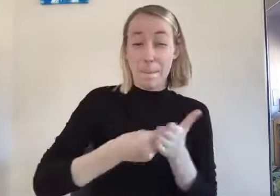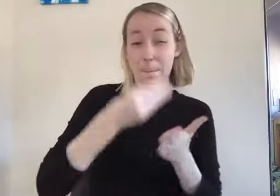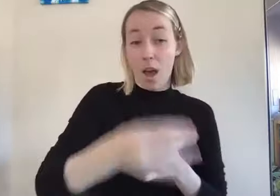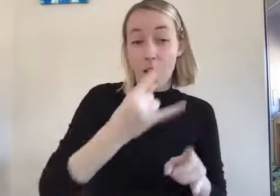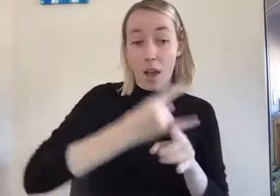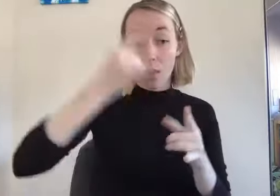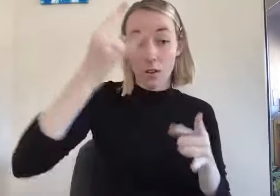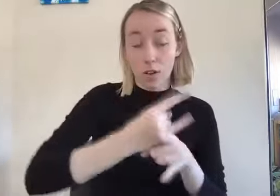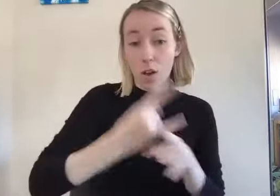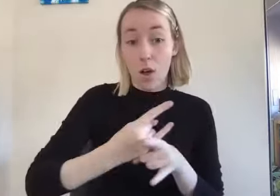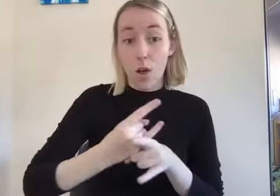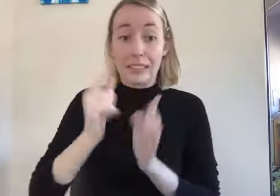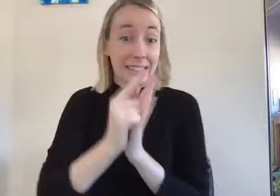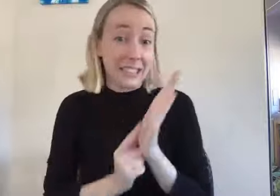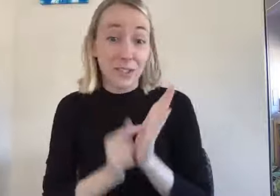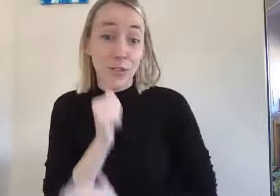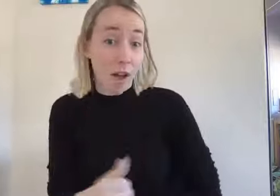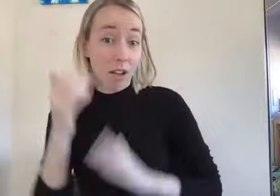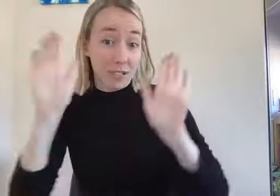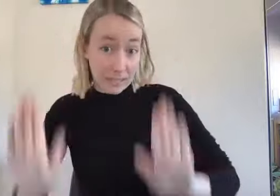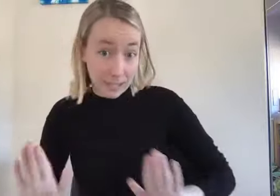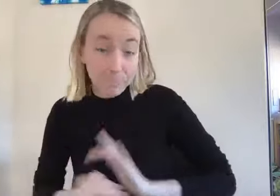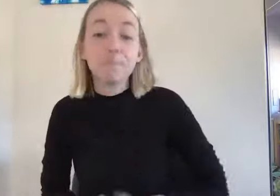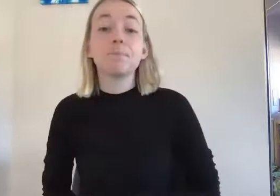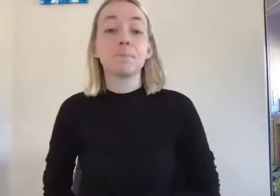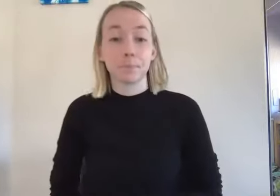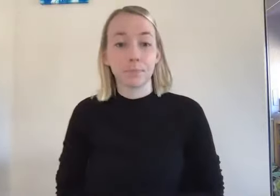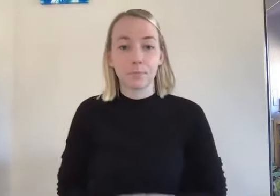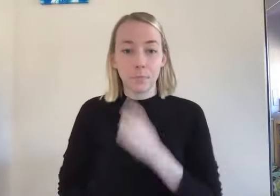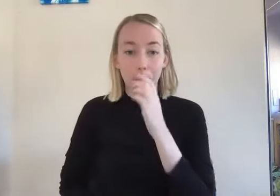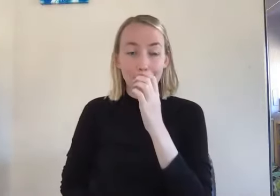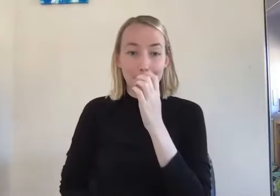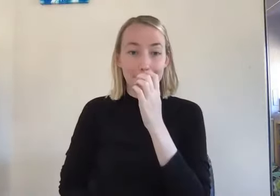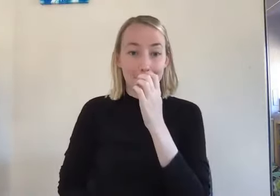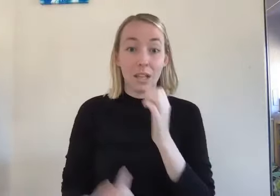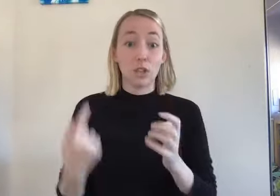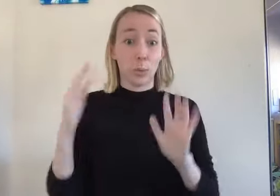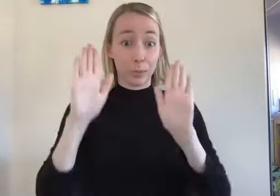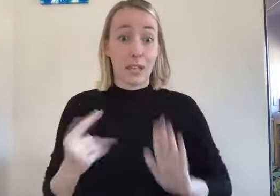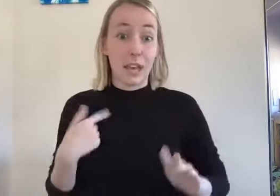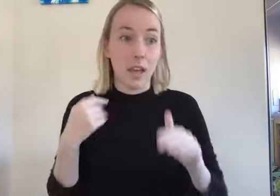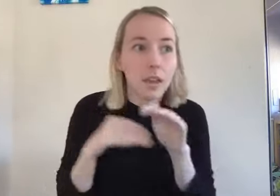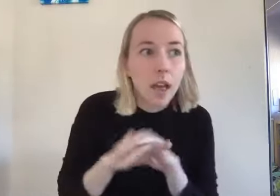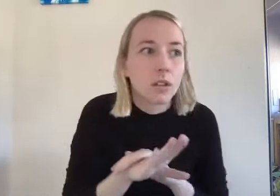alcohol legally on Sundays, but I needed booze. So I would go in there and I would boost cans of hot